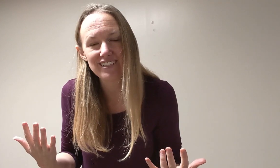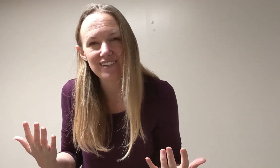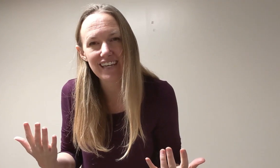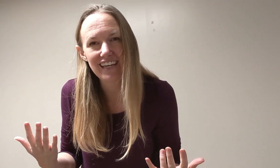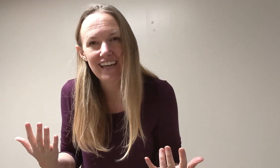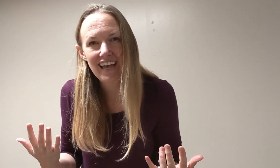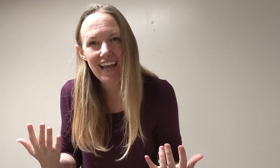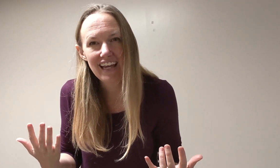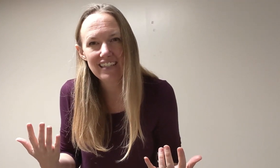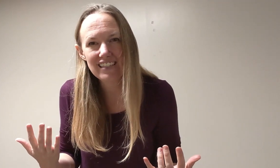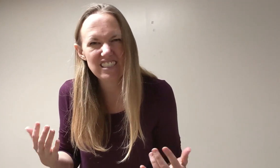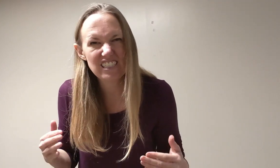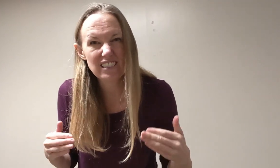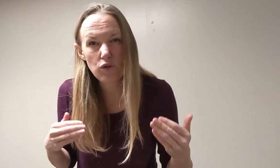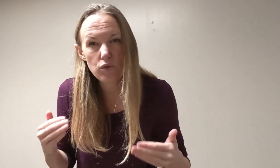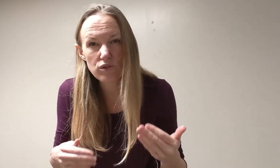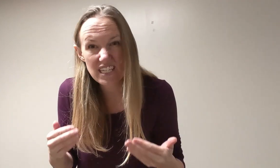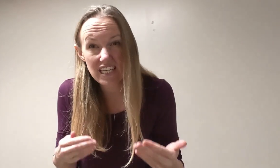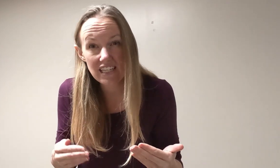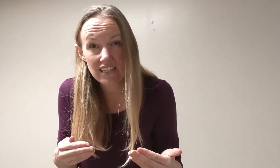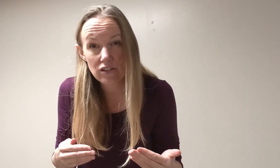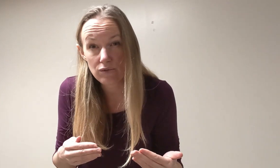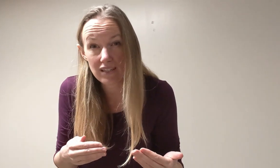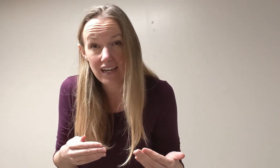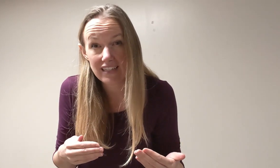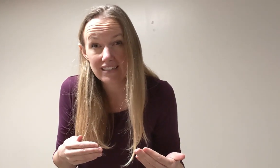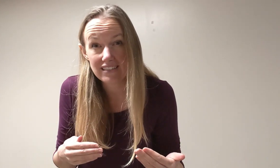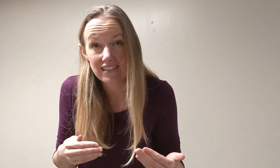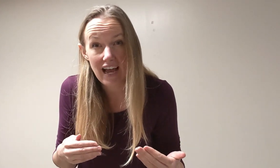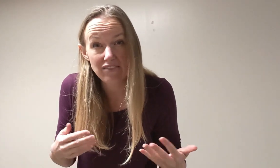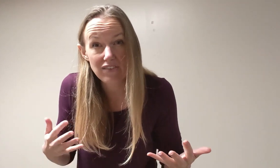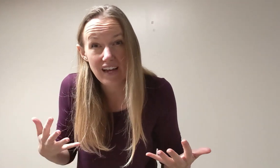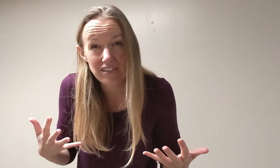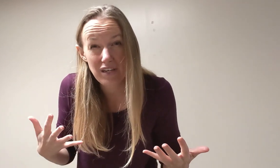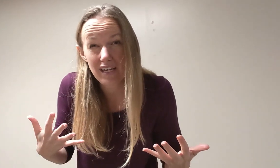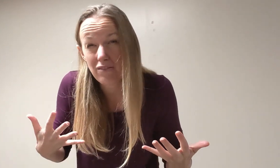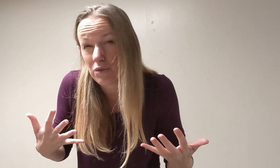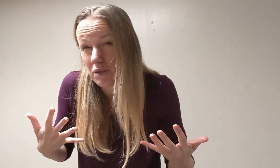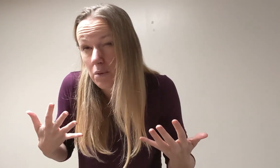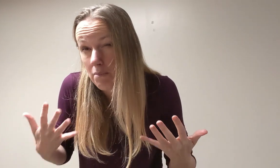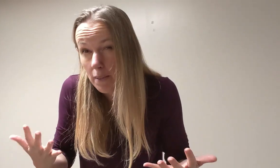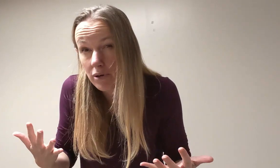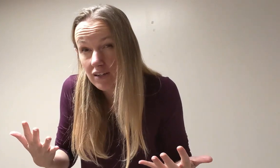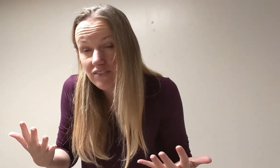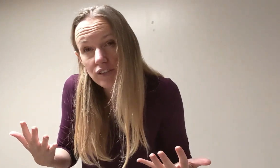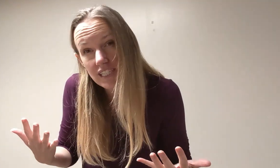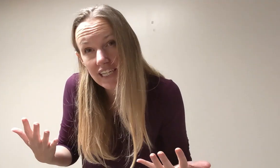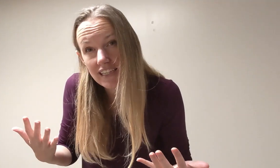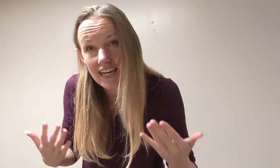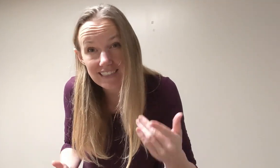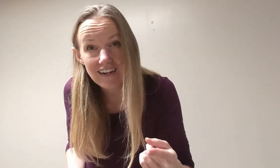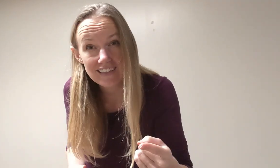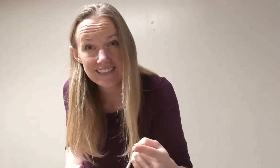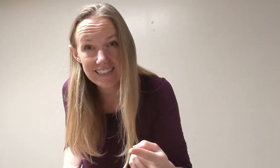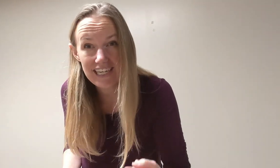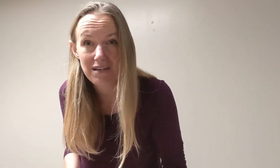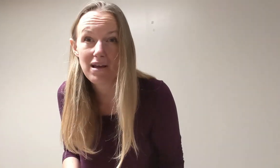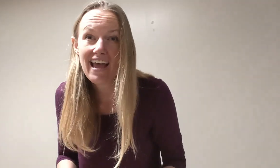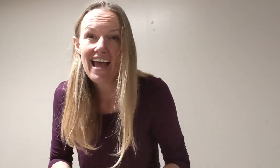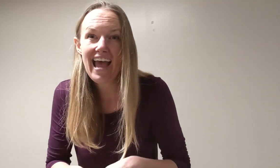doing it and it's just so routine that you realize after the fact you can't even really remember if you did it? That's called a scheme. And